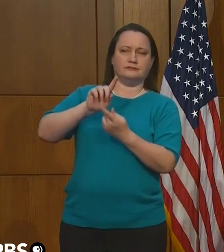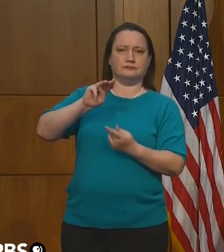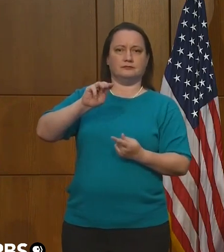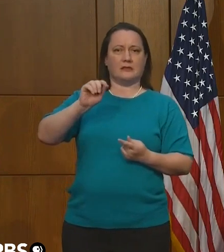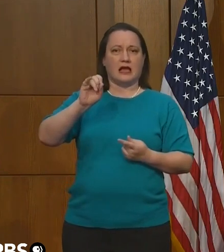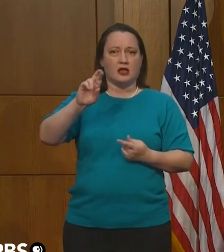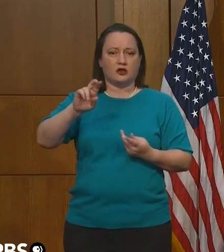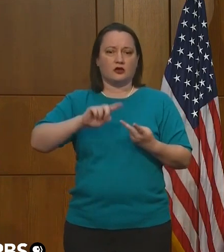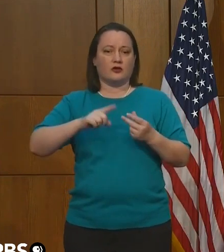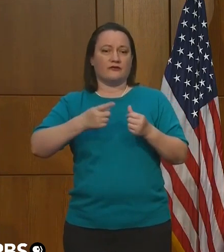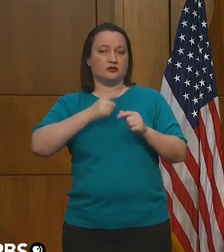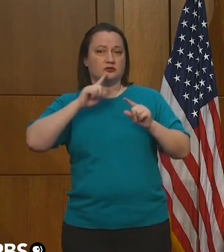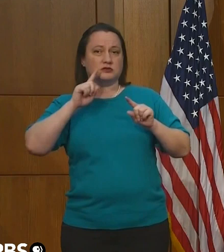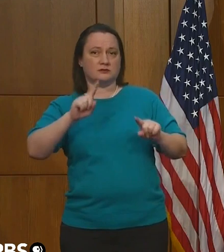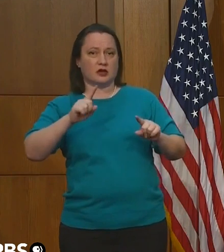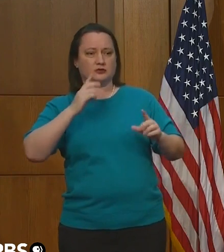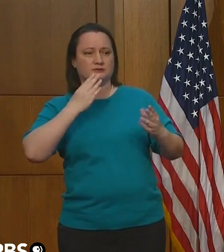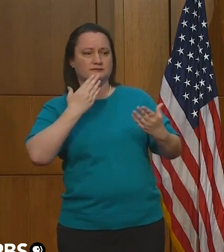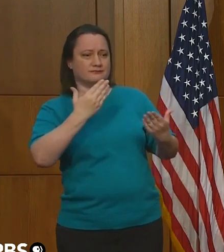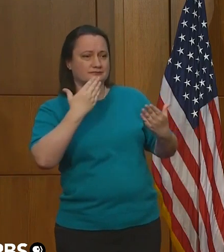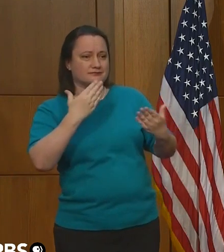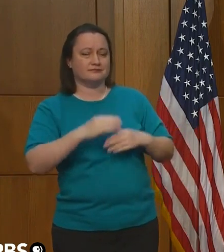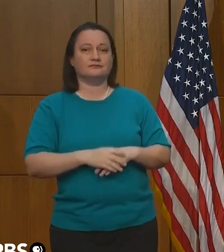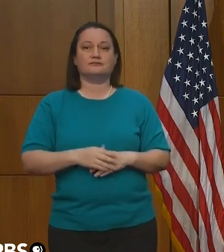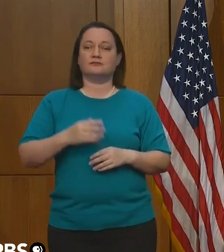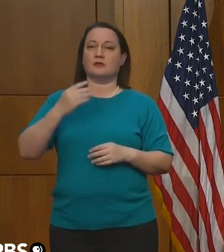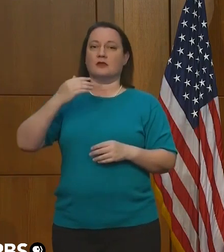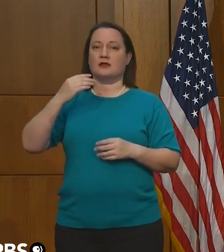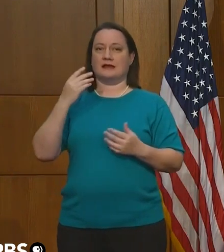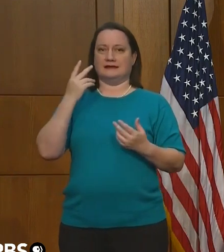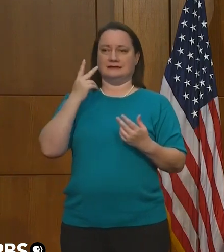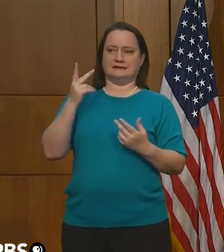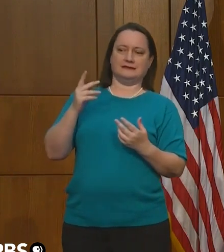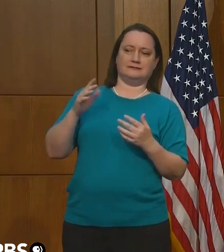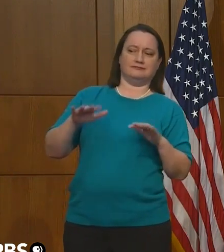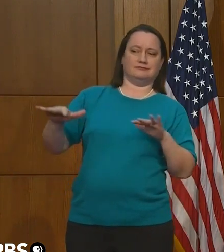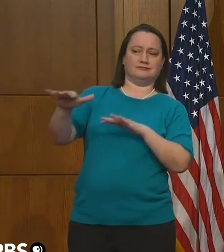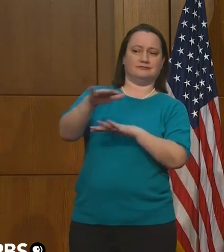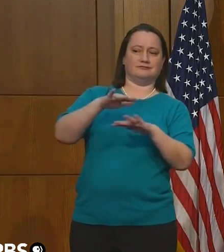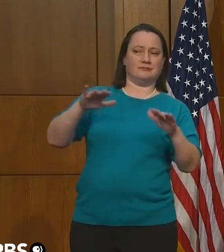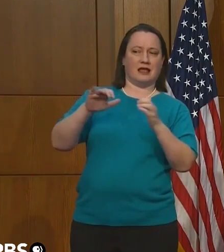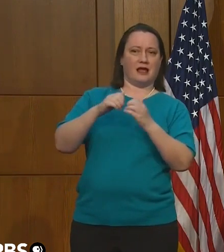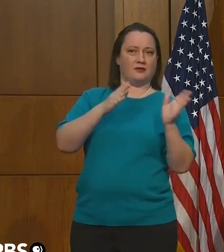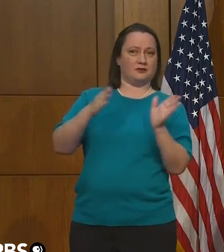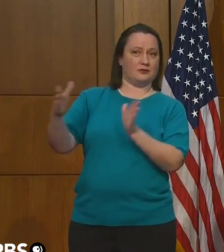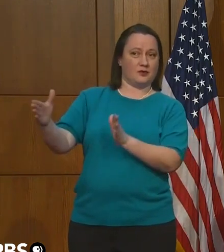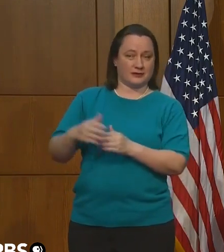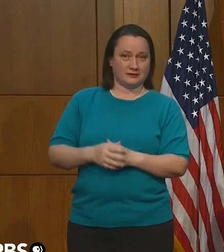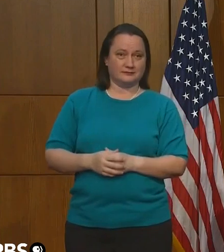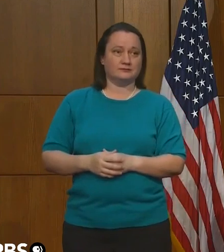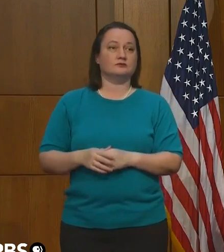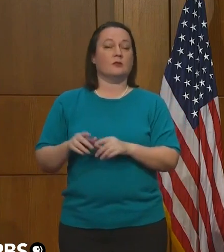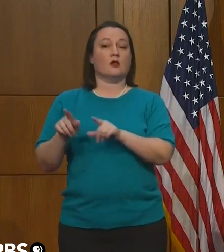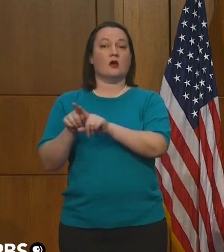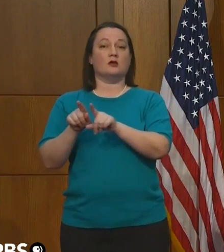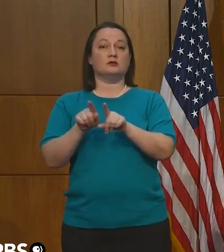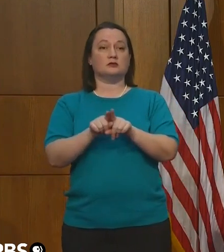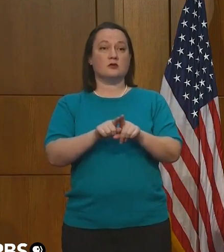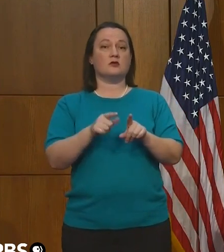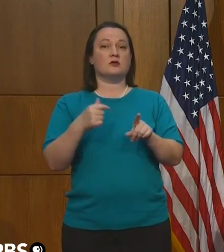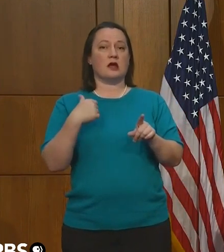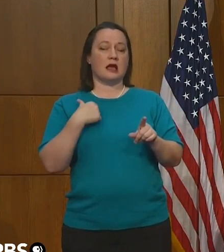first responders and ambassadors, and seeing how the reopening plan was working. I also plan to take a